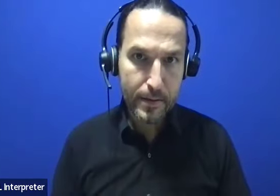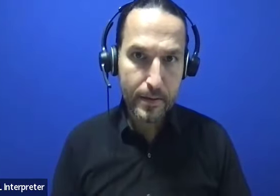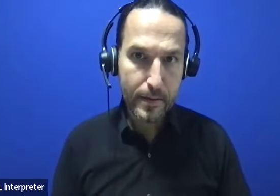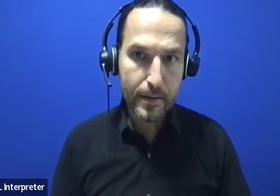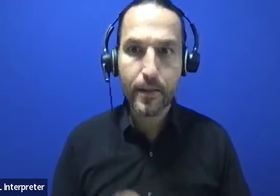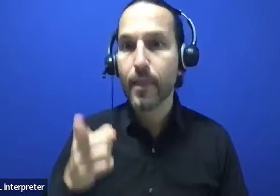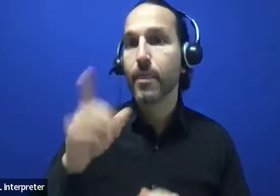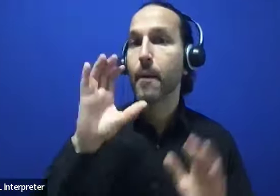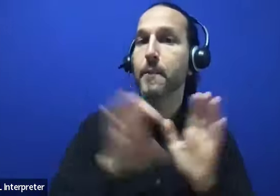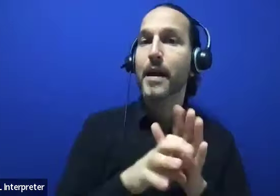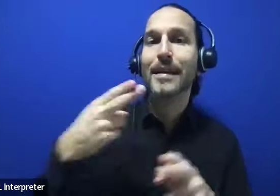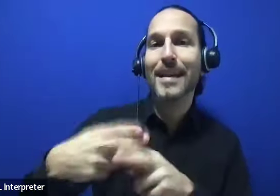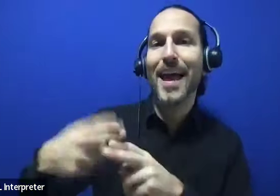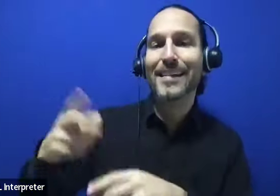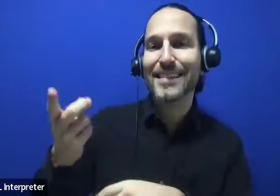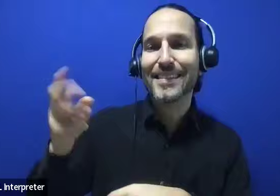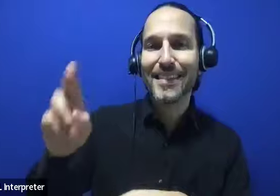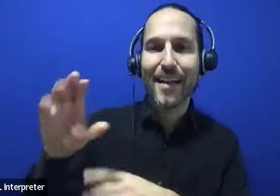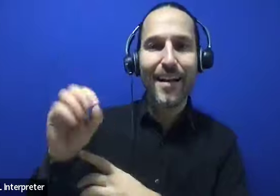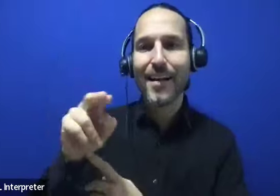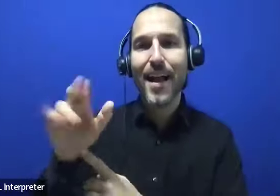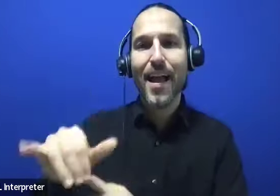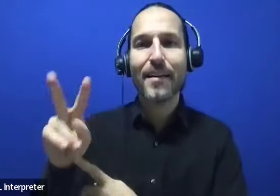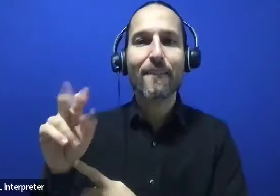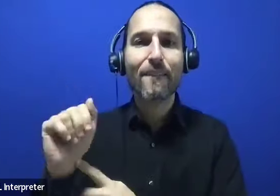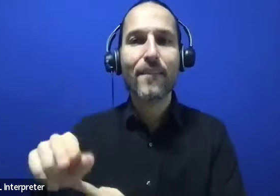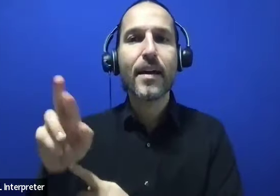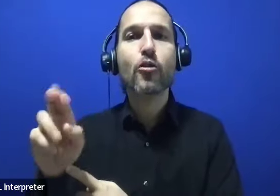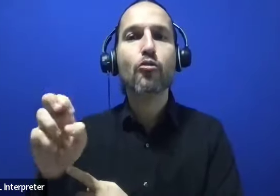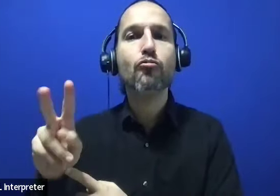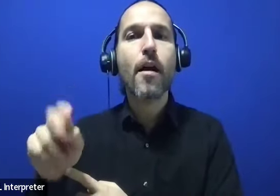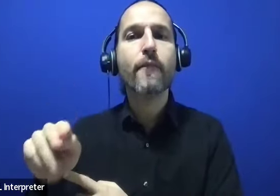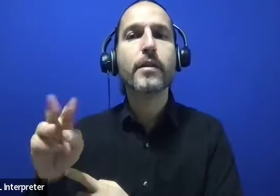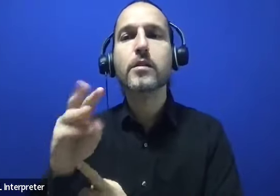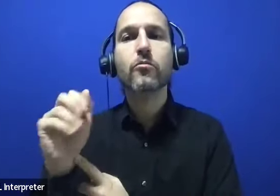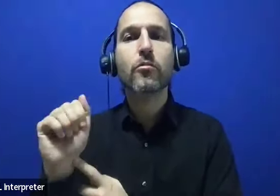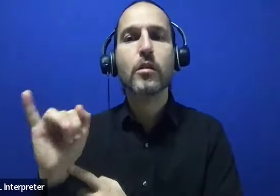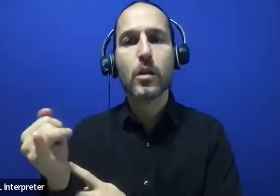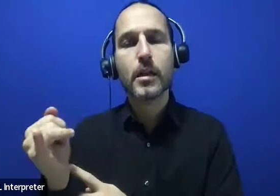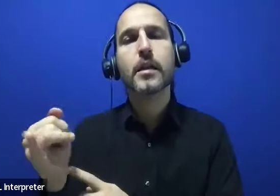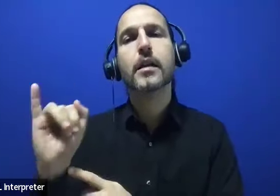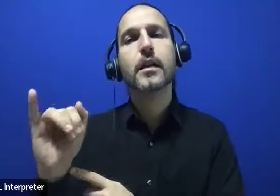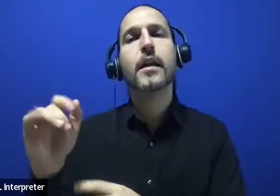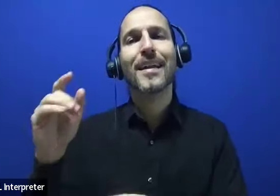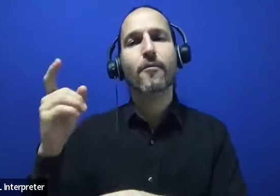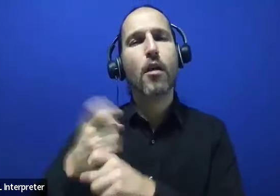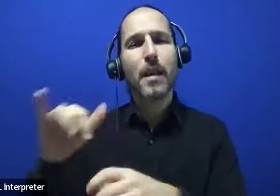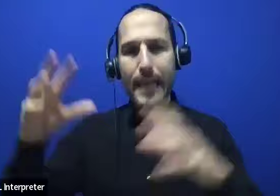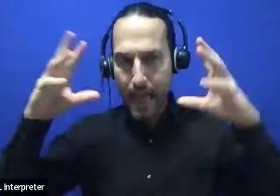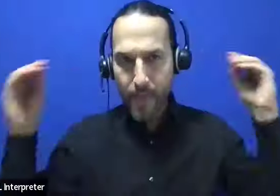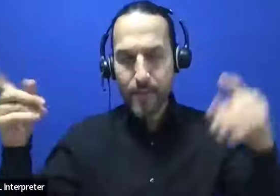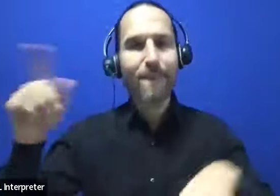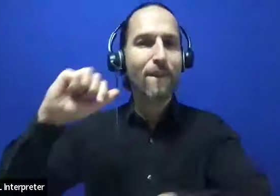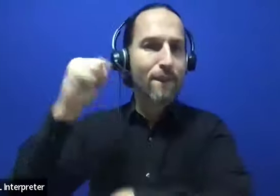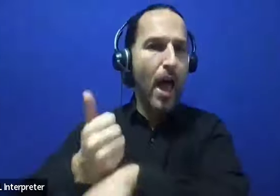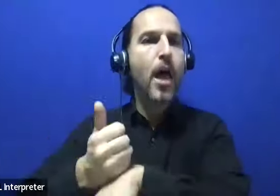That's a picture of Dr. Connie van Ravensvaart from the Netherlands, who led the team that found the gene for charge. That's actually